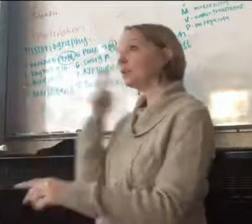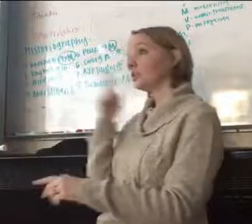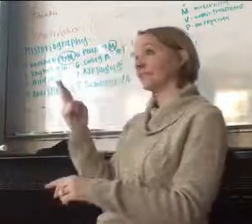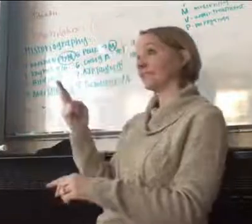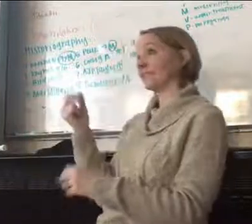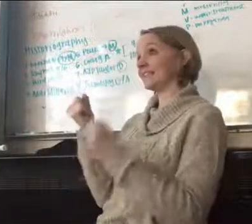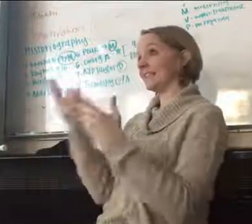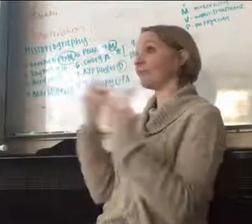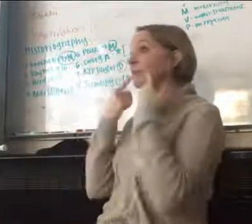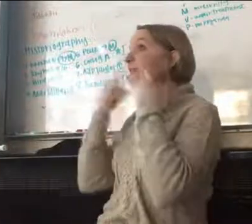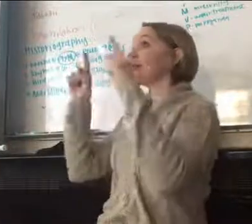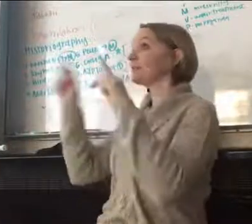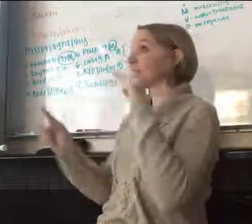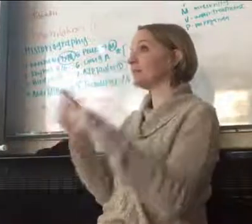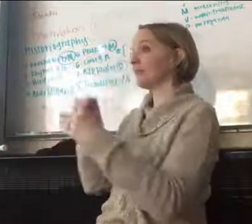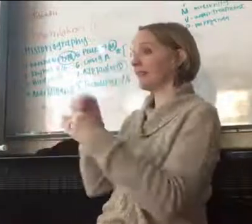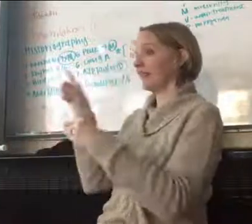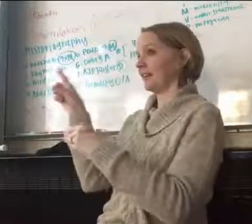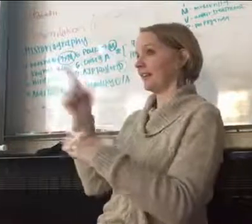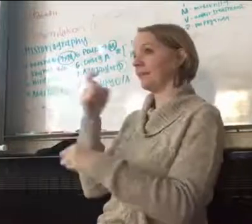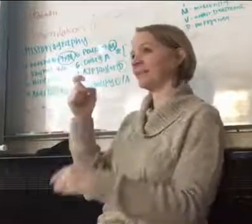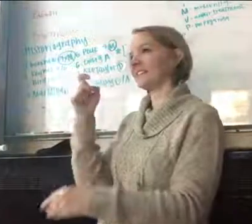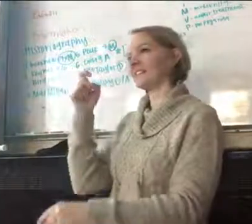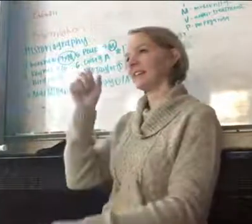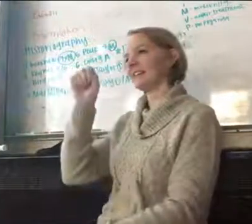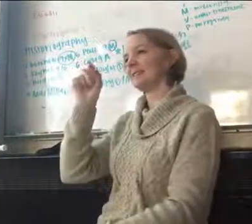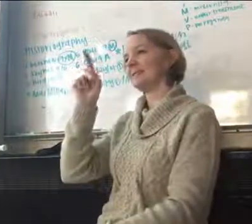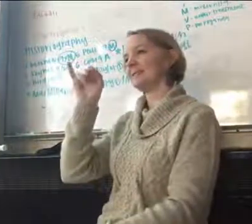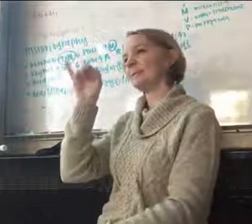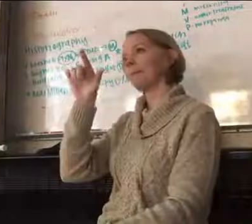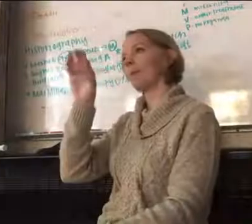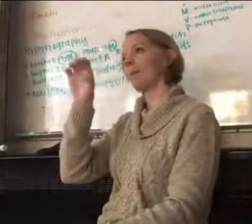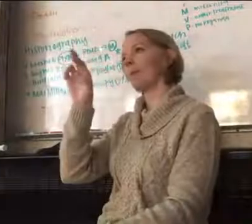very famous people in this clip, because it's a Steven Spielberg movie.